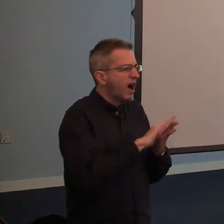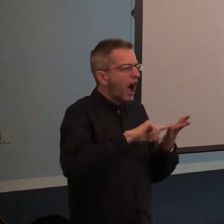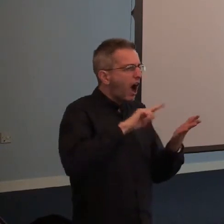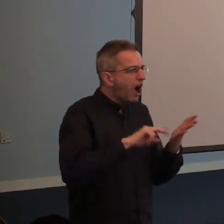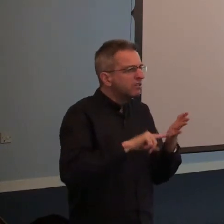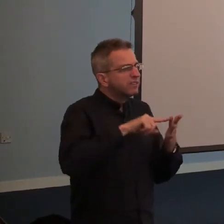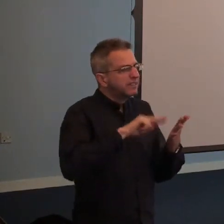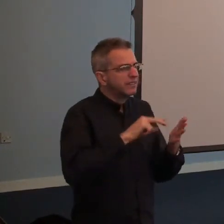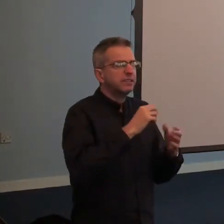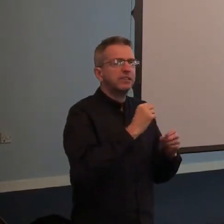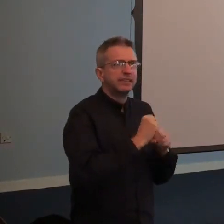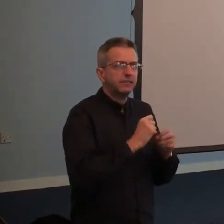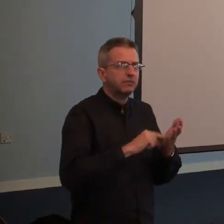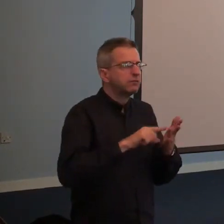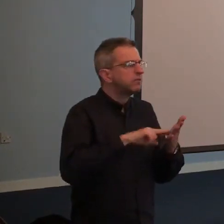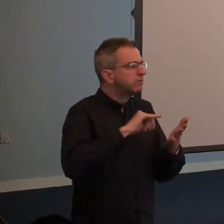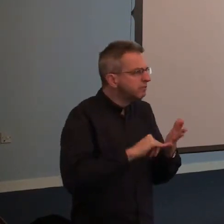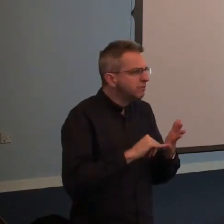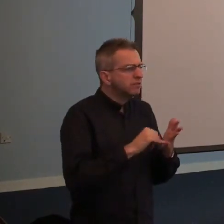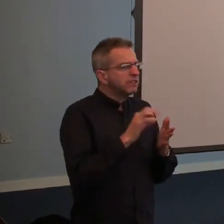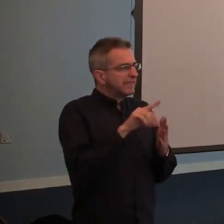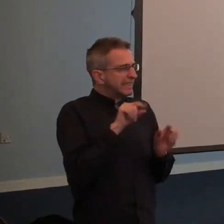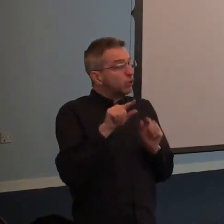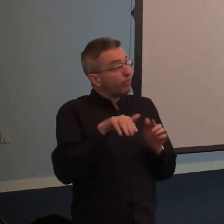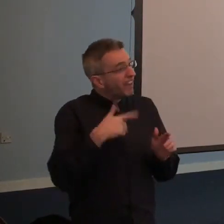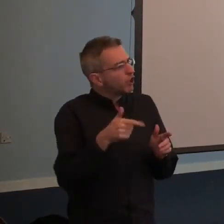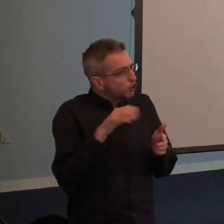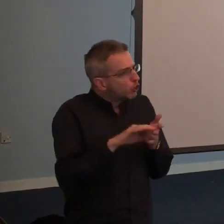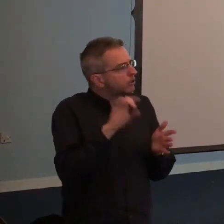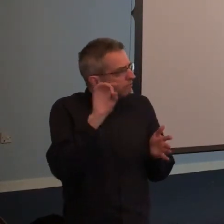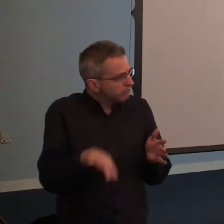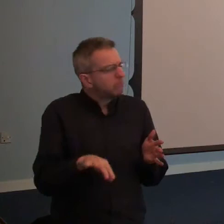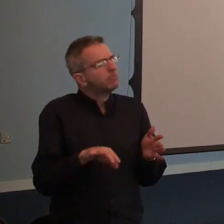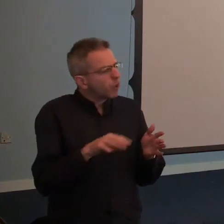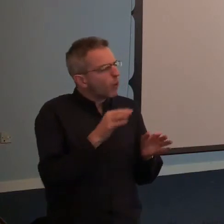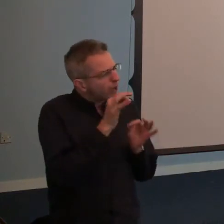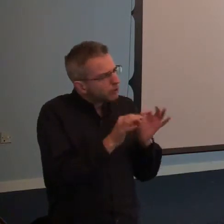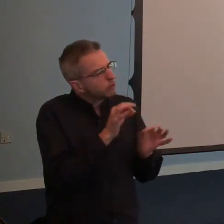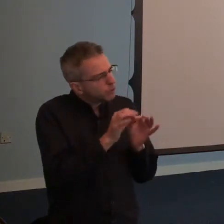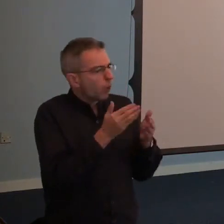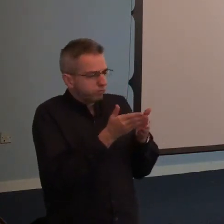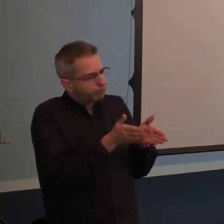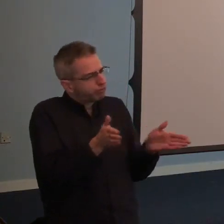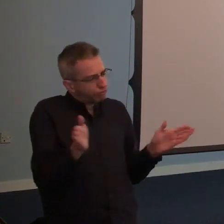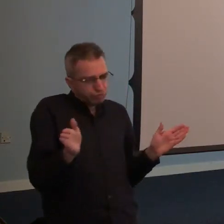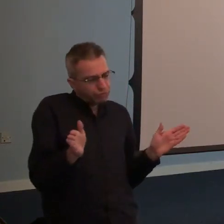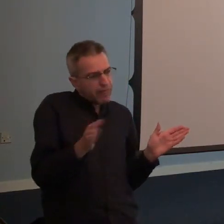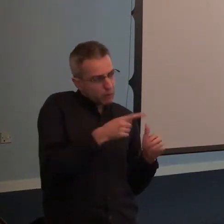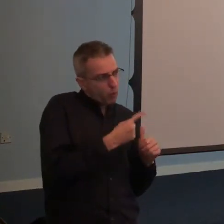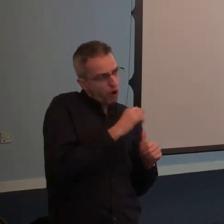other physical genetic disabilities that you felt that should actually be removed. So we